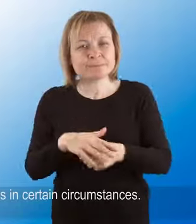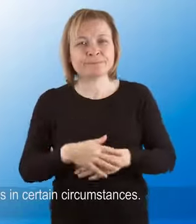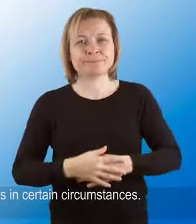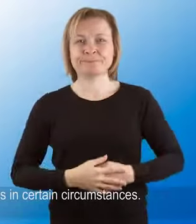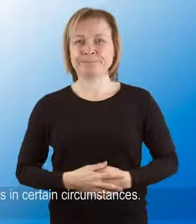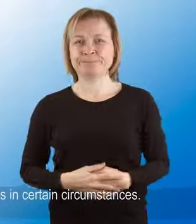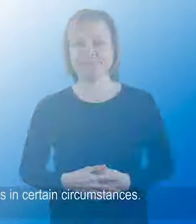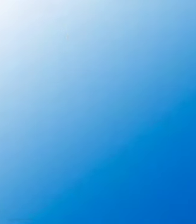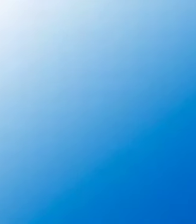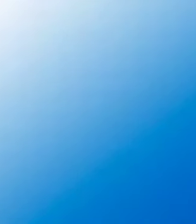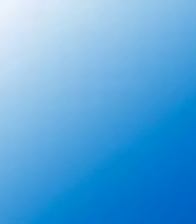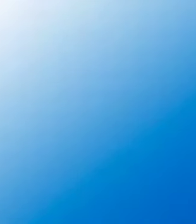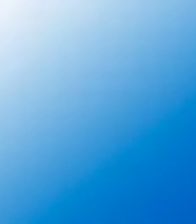certain circumstances.